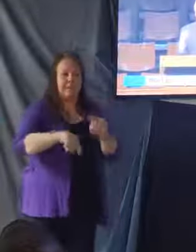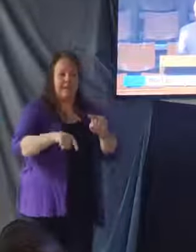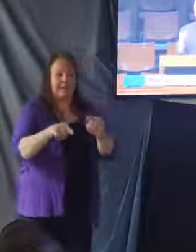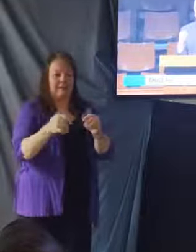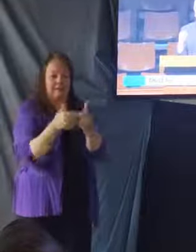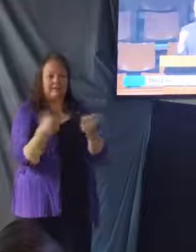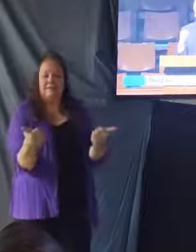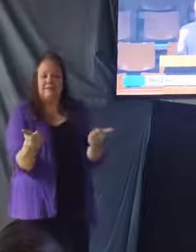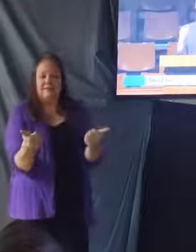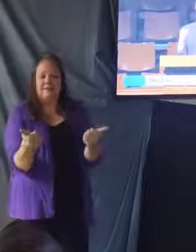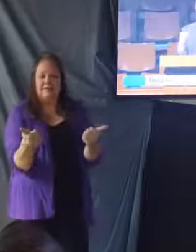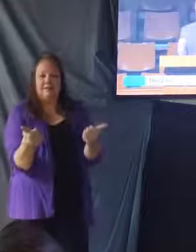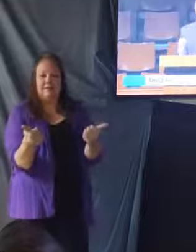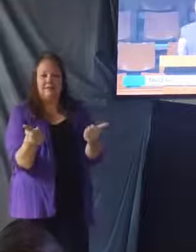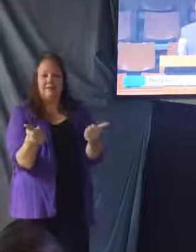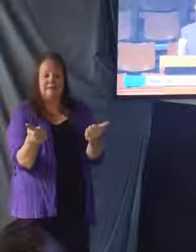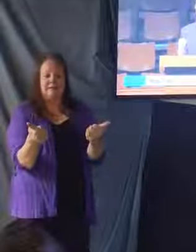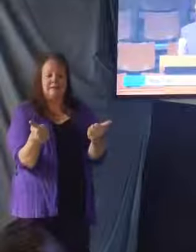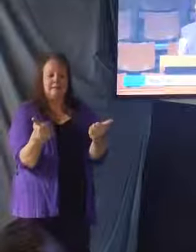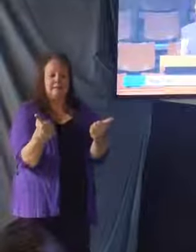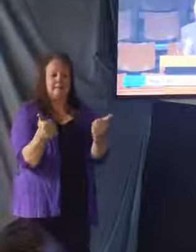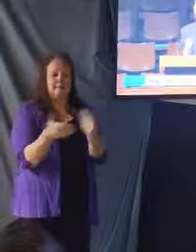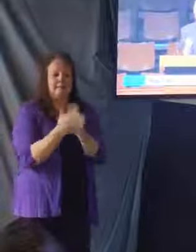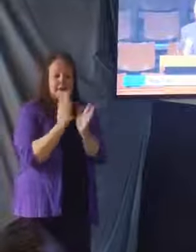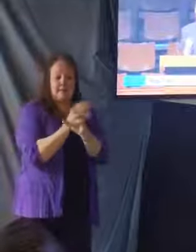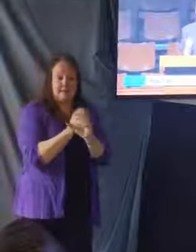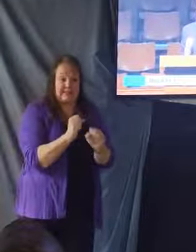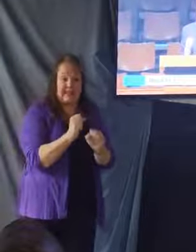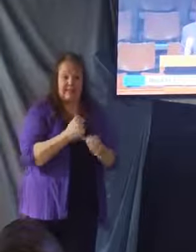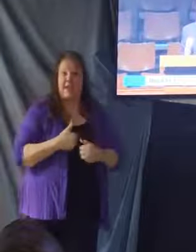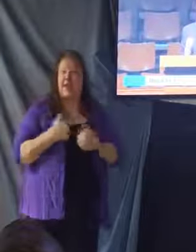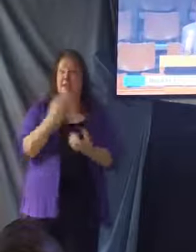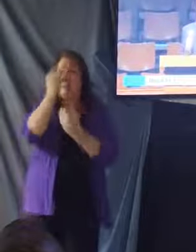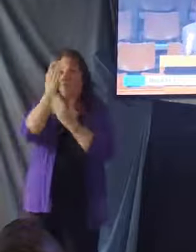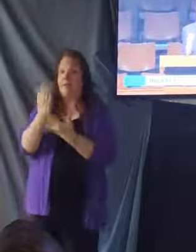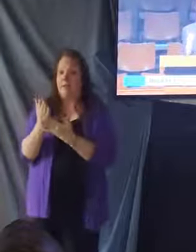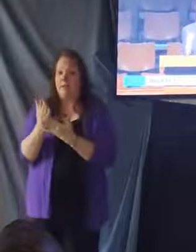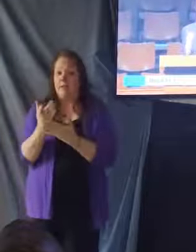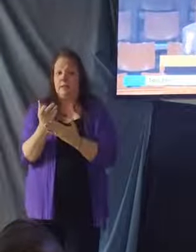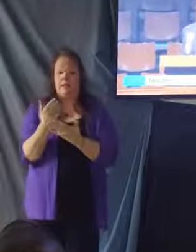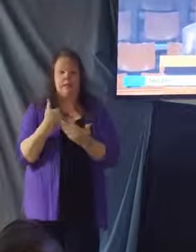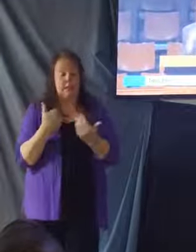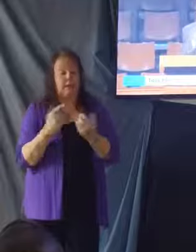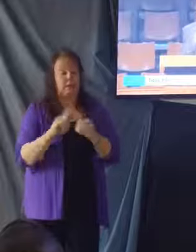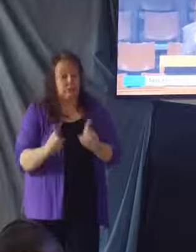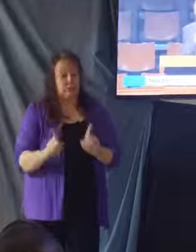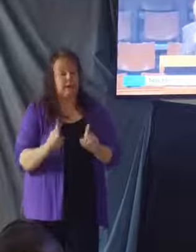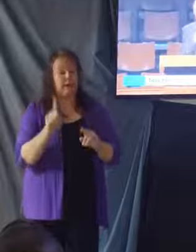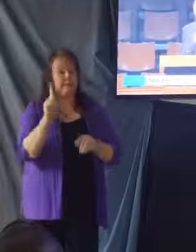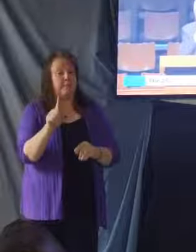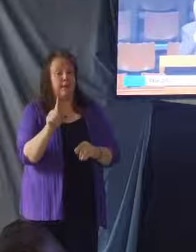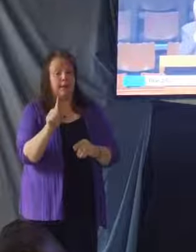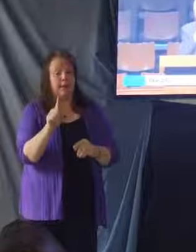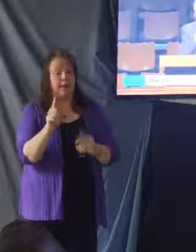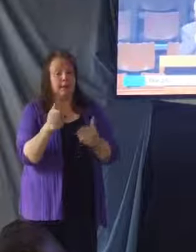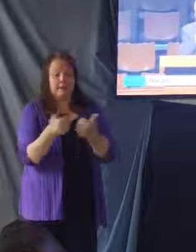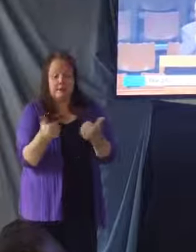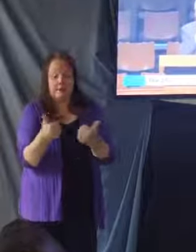break apart justification and sanctification. You must understand the distinction between the two, but they are never